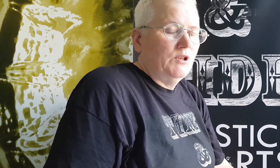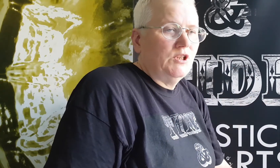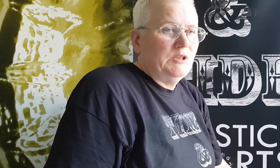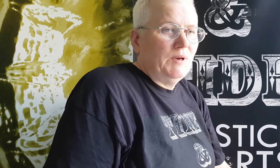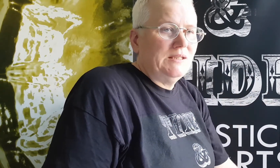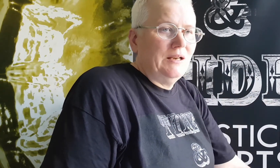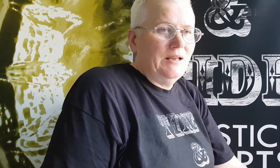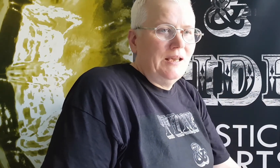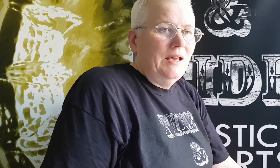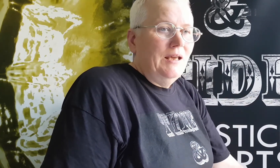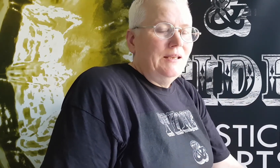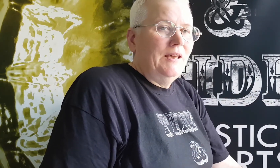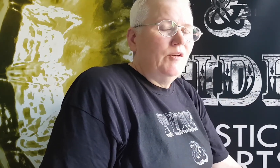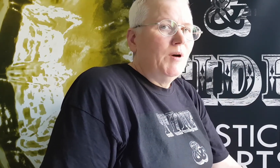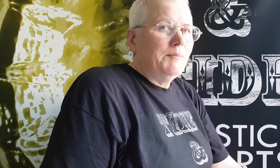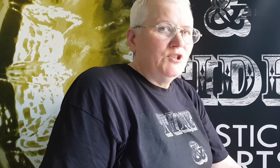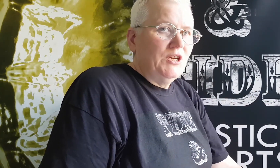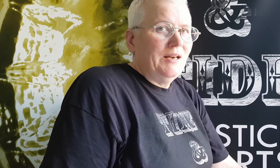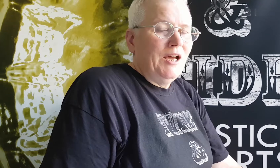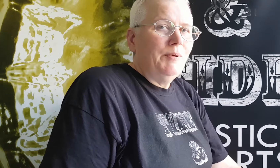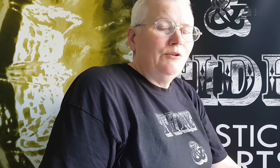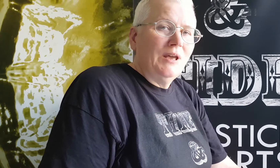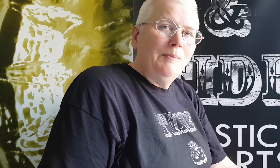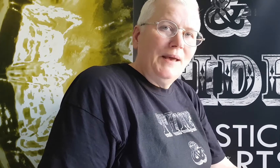is basically, yeah, it might be shit now, but it will get better.